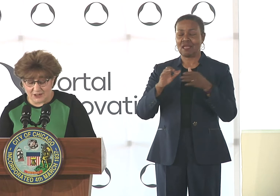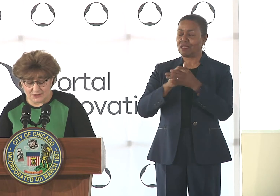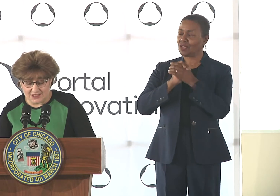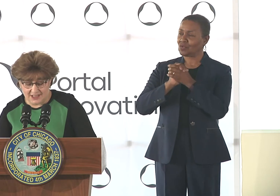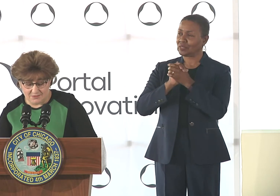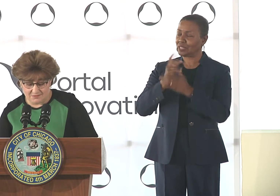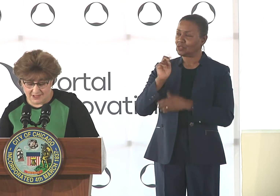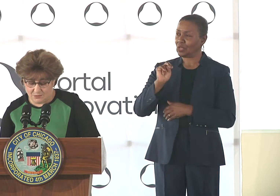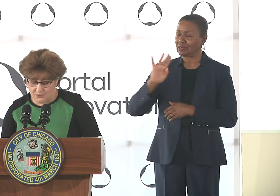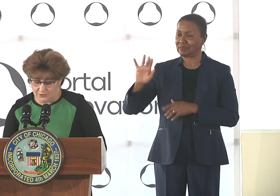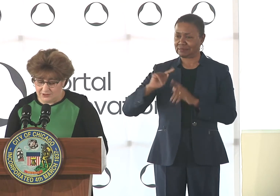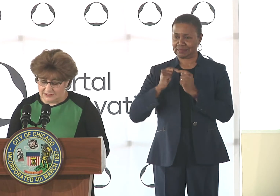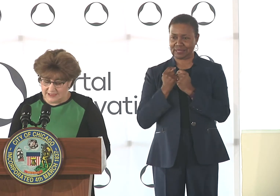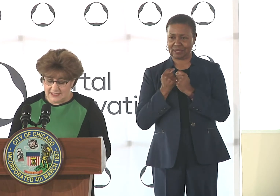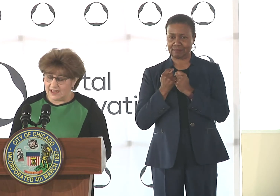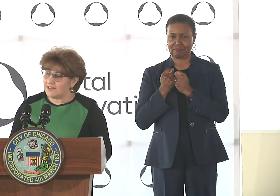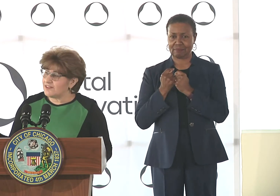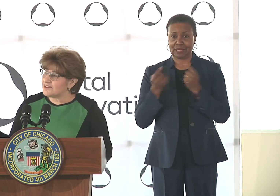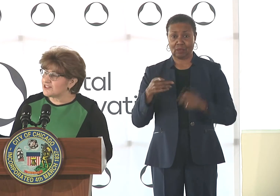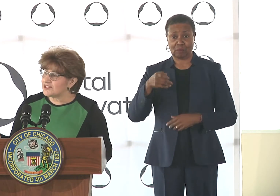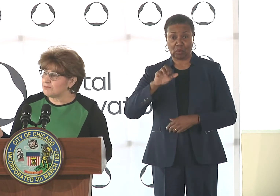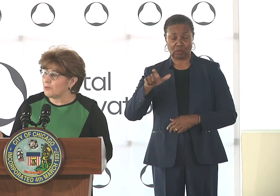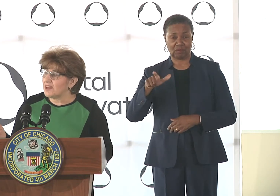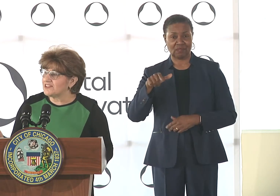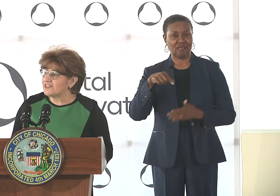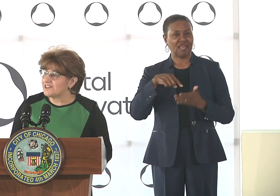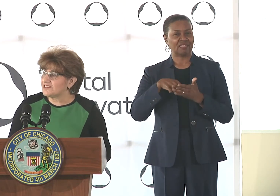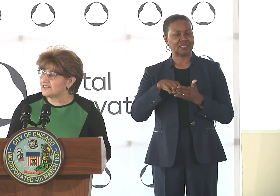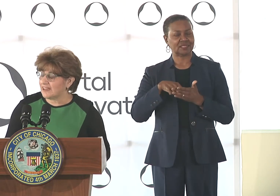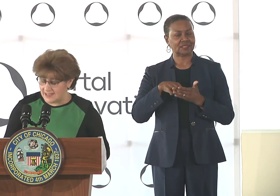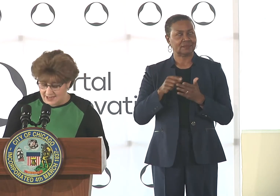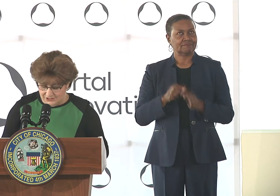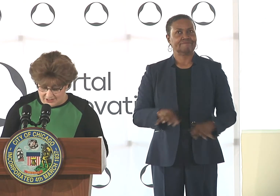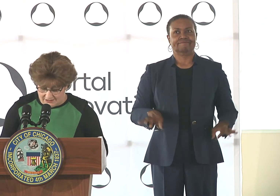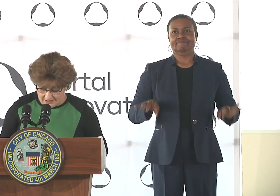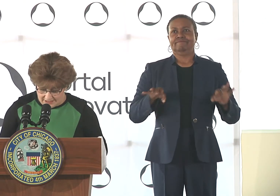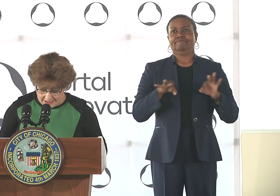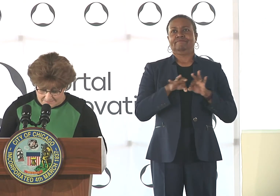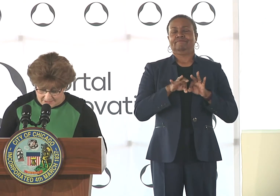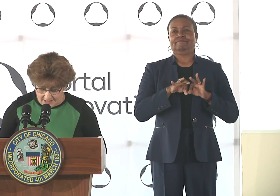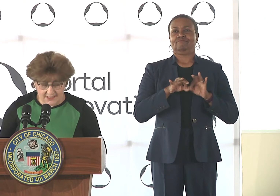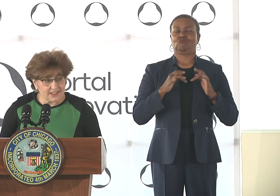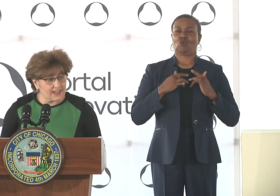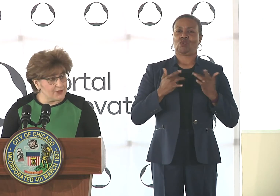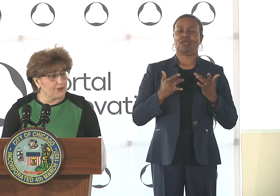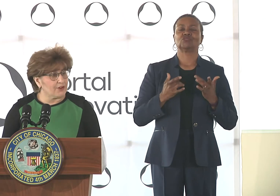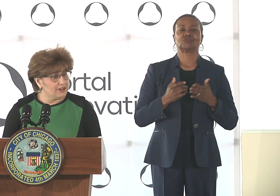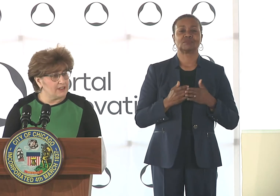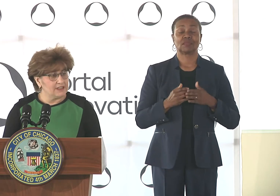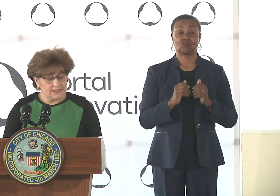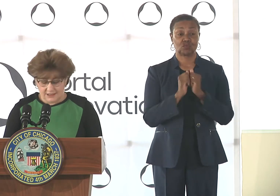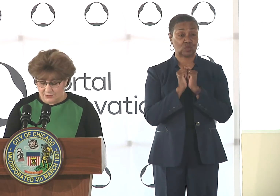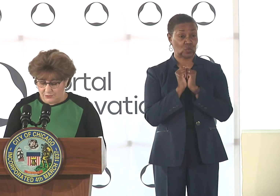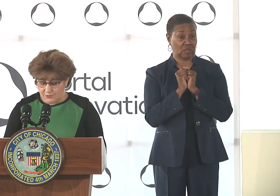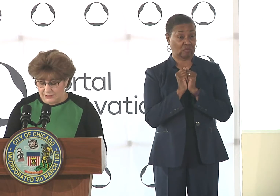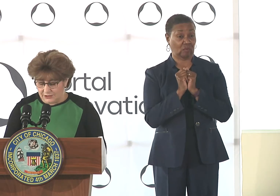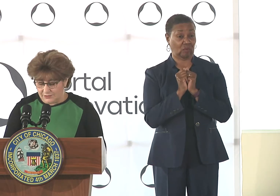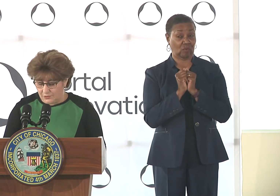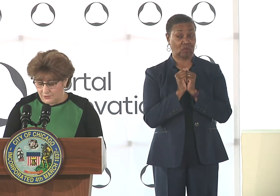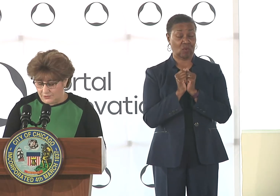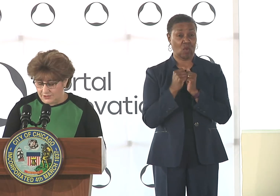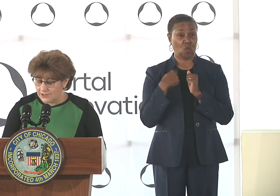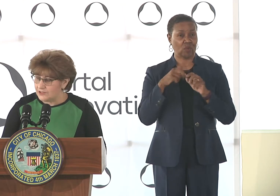entire team at Portal on this momentous occasion. And together, we